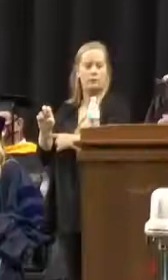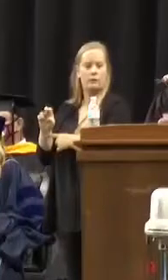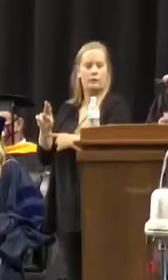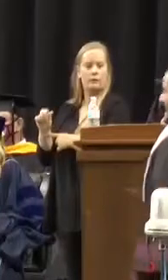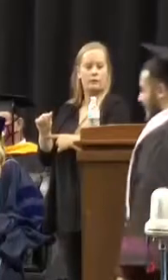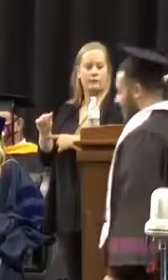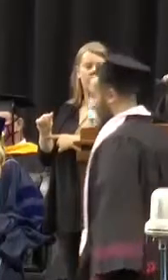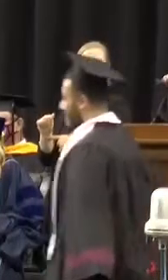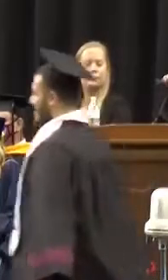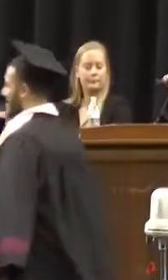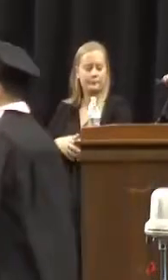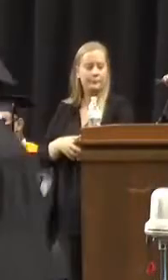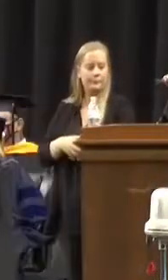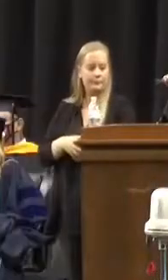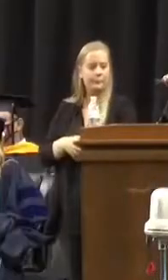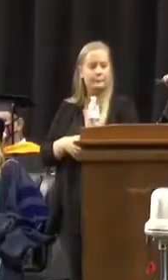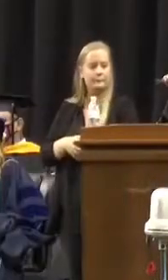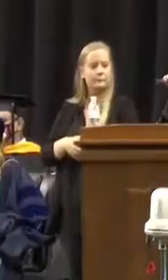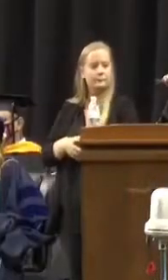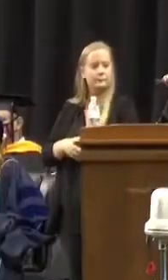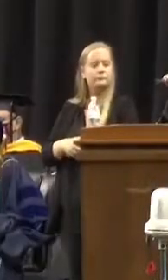Ureña.